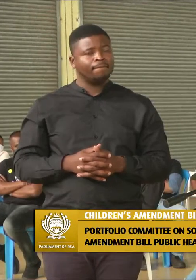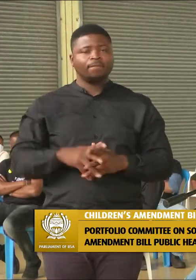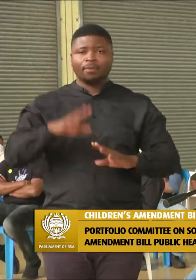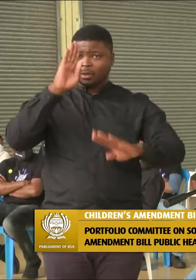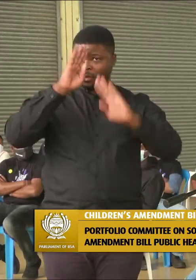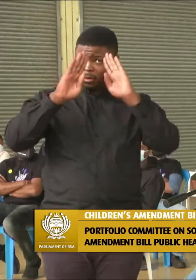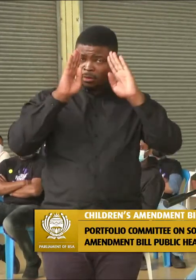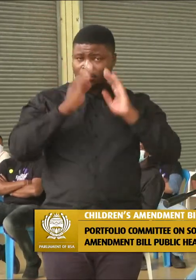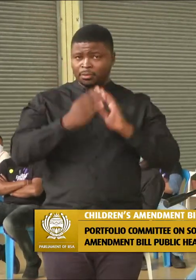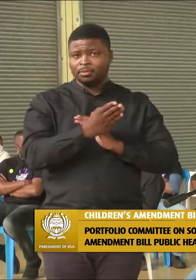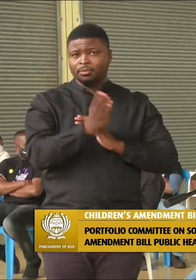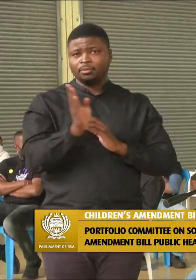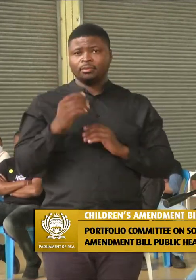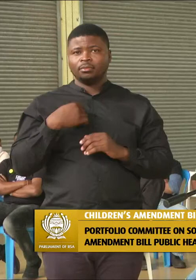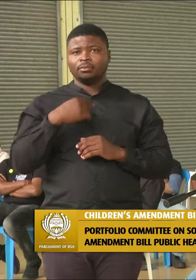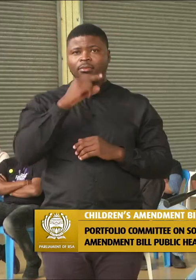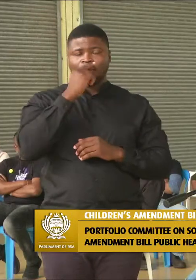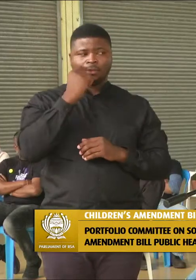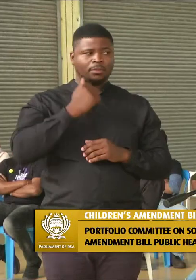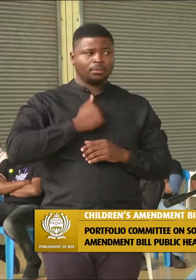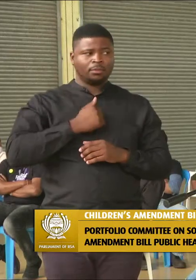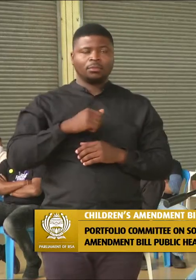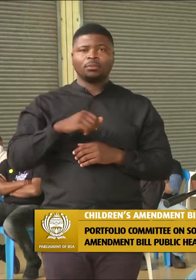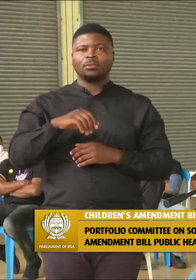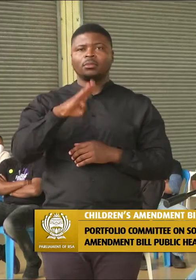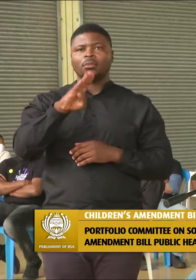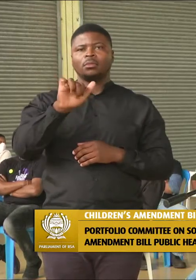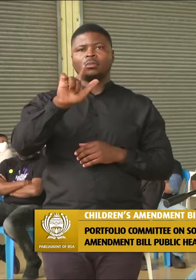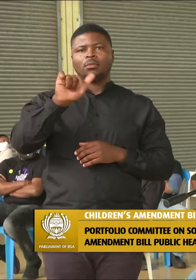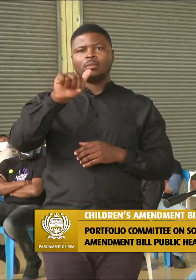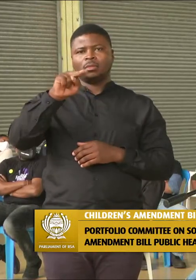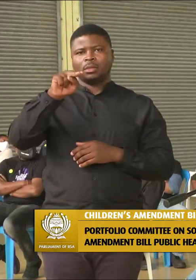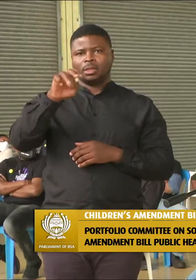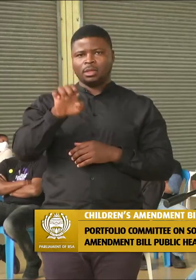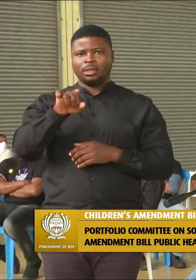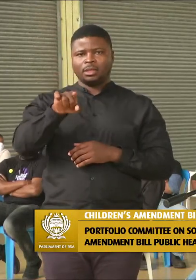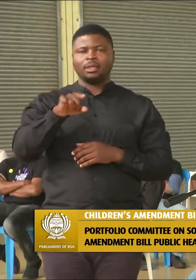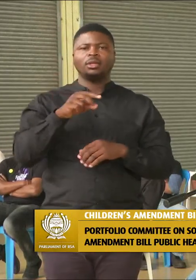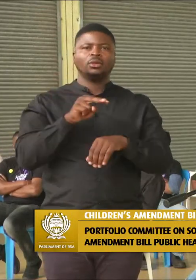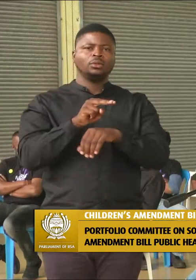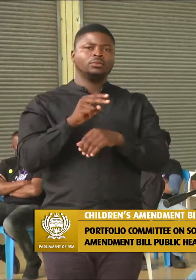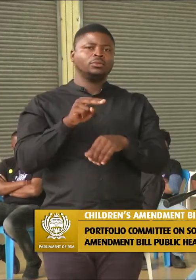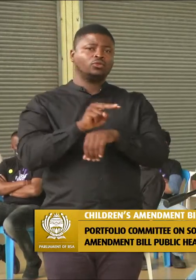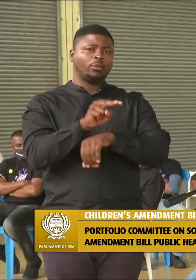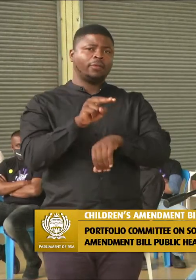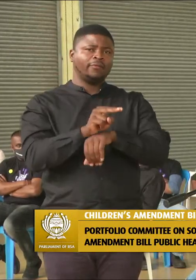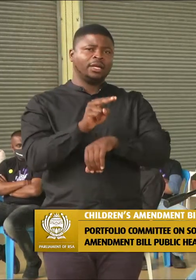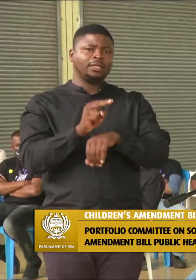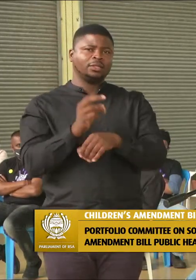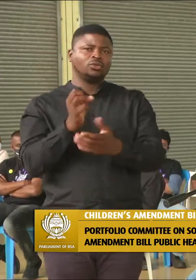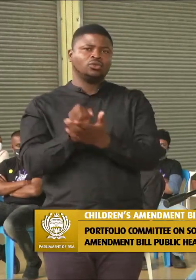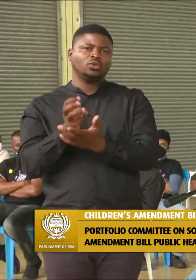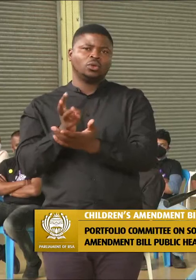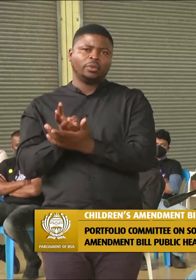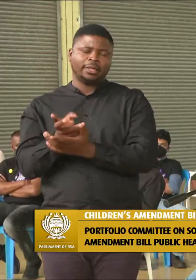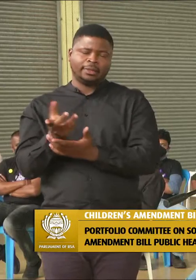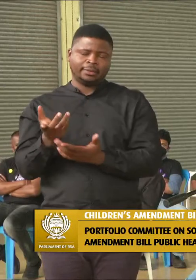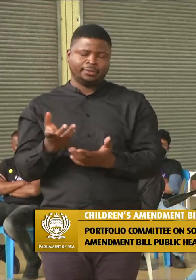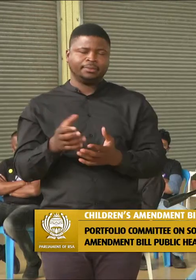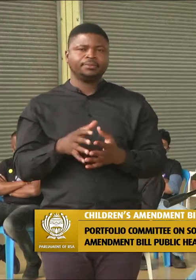Ngiyabingelela. Greetings. Igama lami uMbali wakwaShabangu, I- social work supervisor. I am Bali Shange,